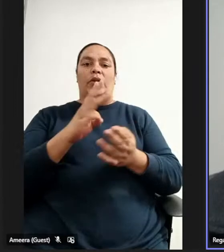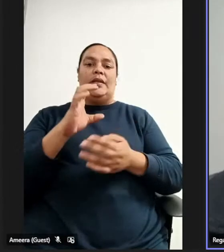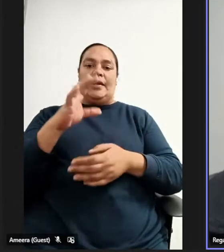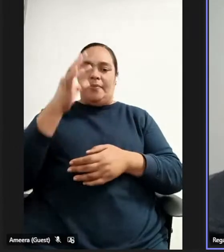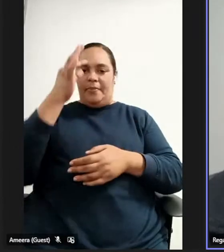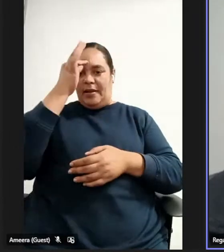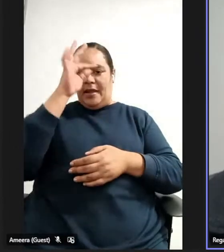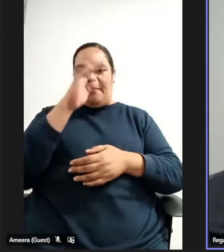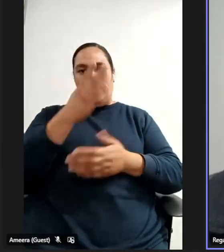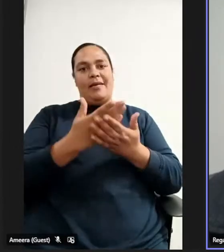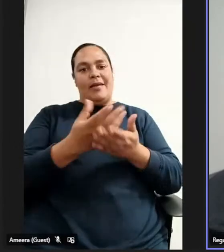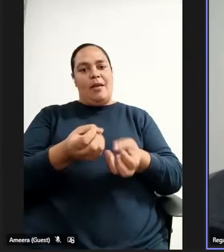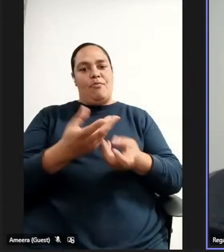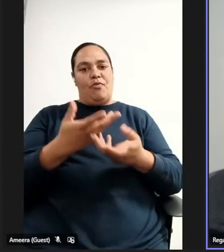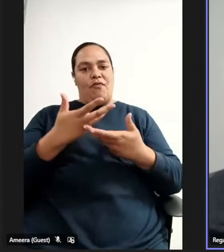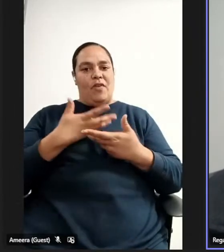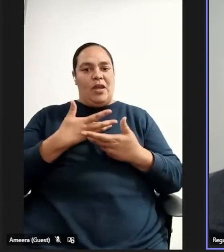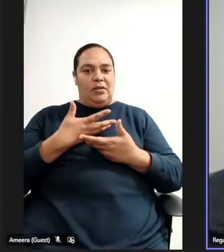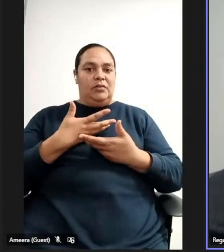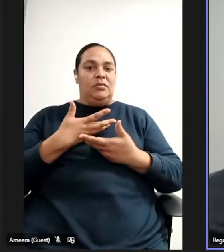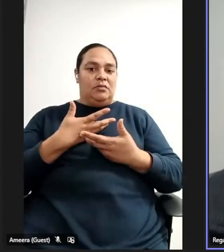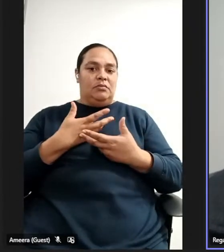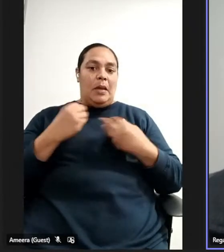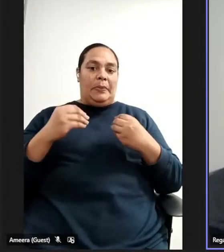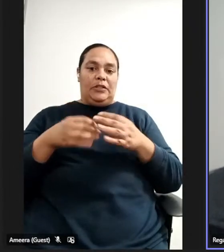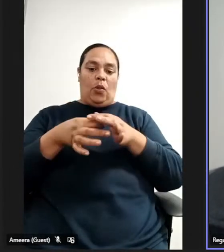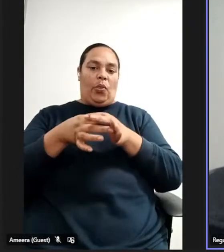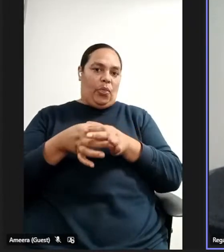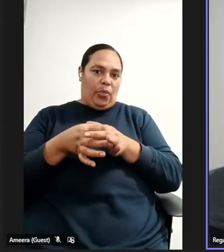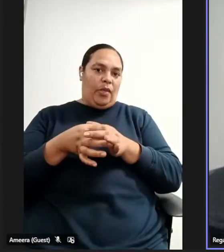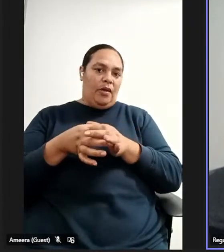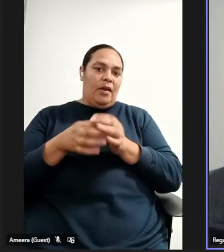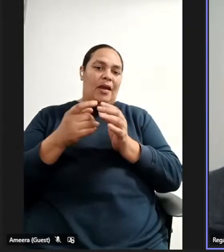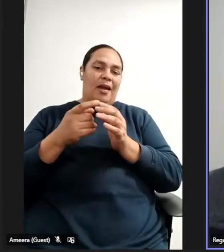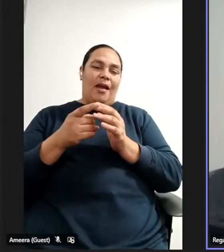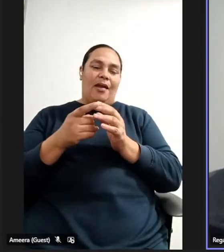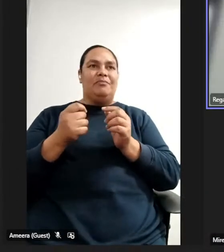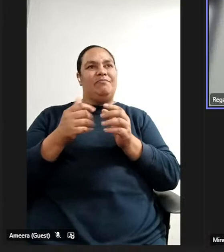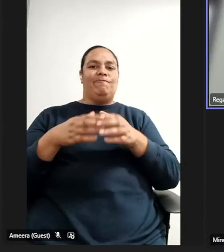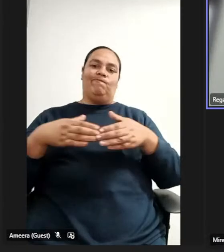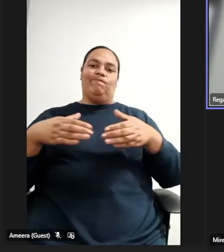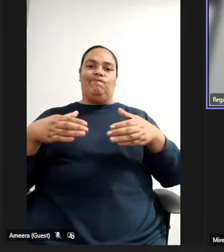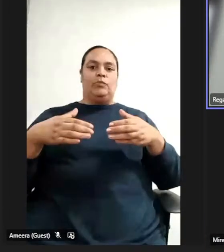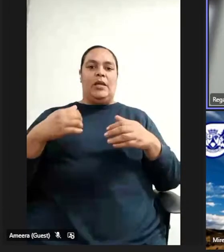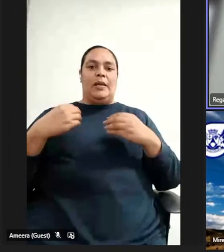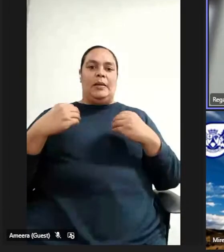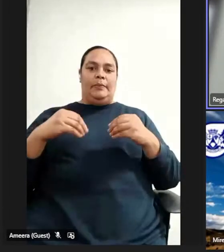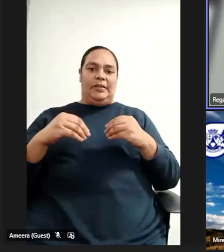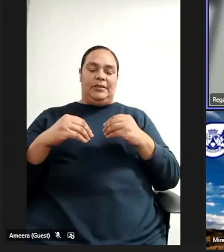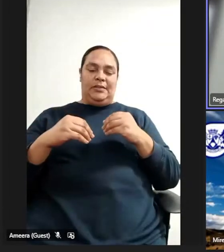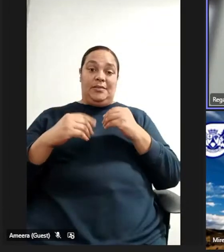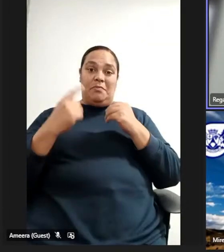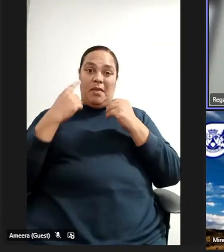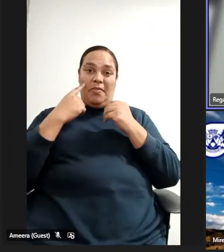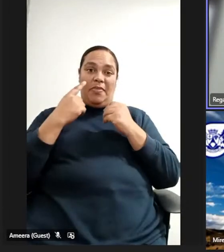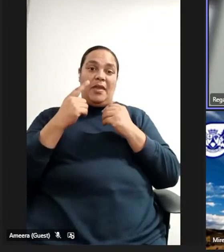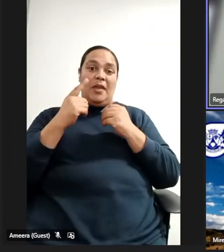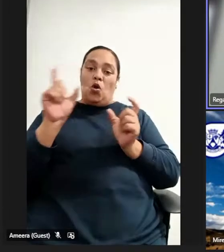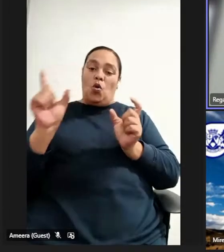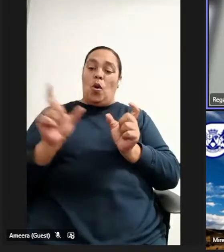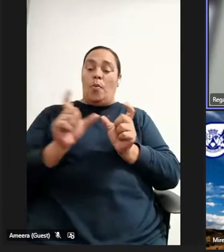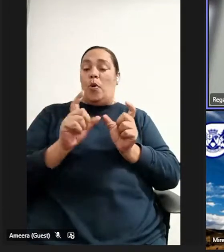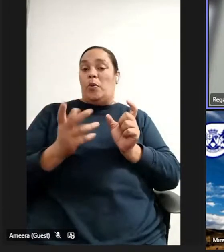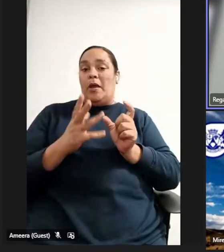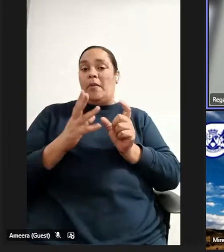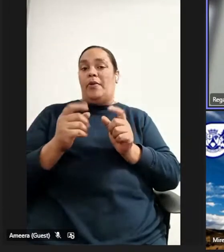provide small businesses and medium-sized businesses. I think one component would probably be the Growth for Jobs strategy,